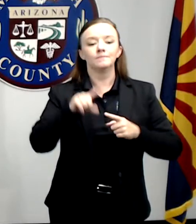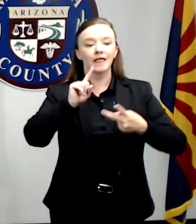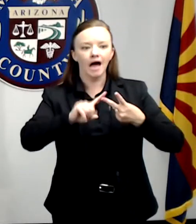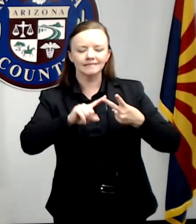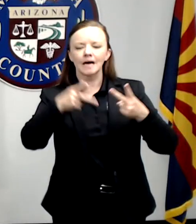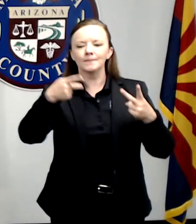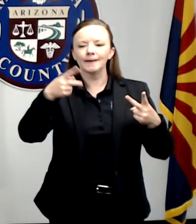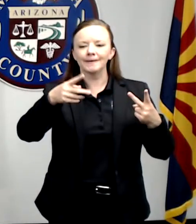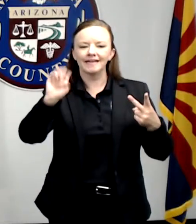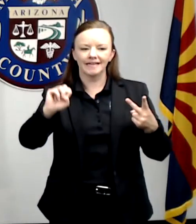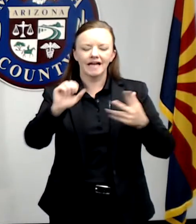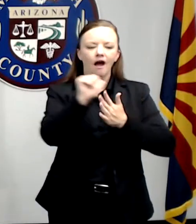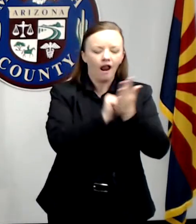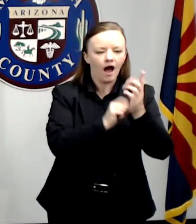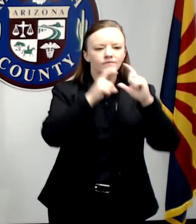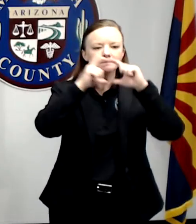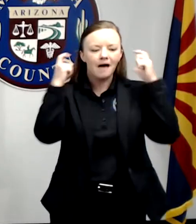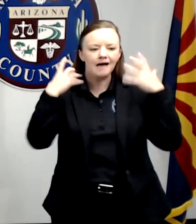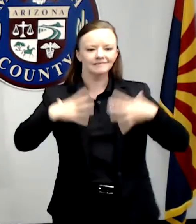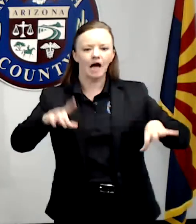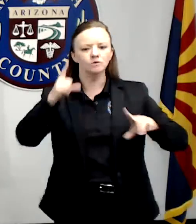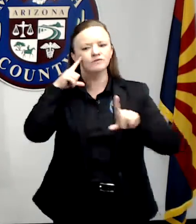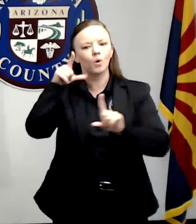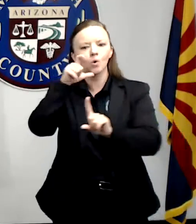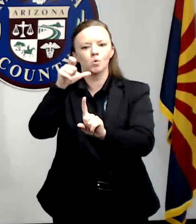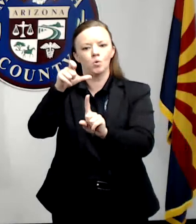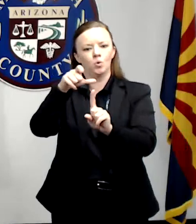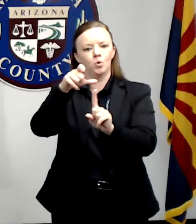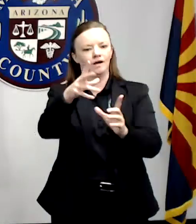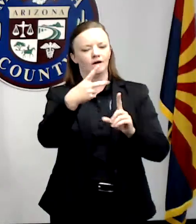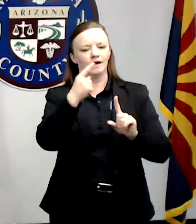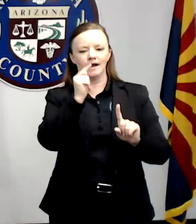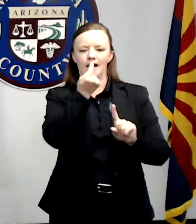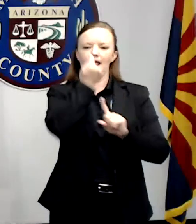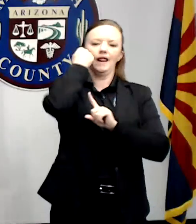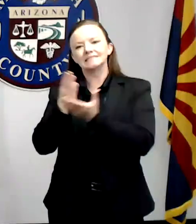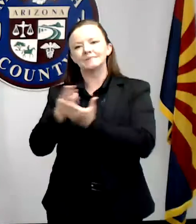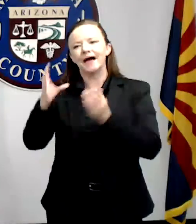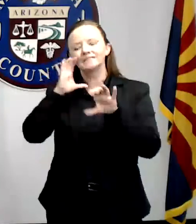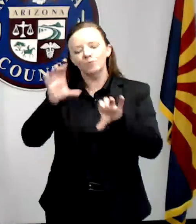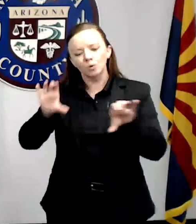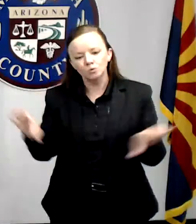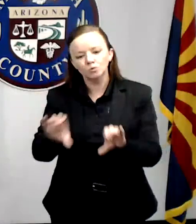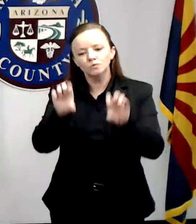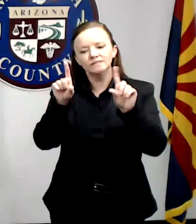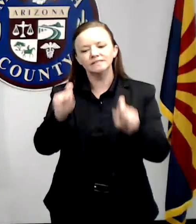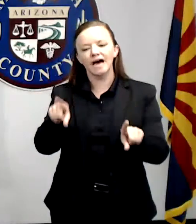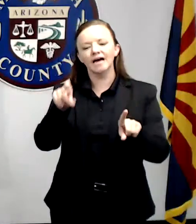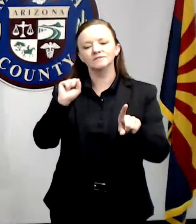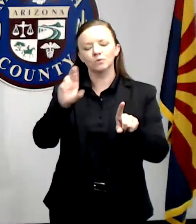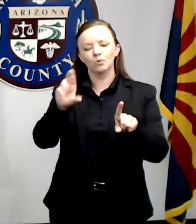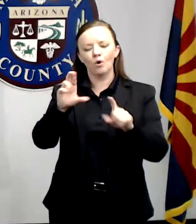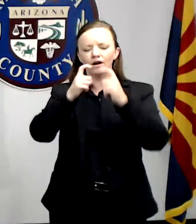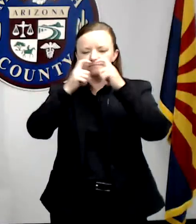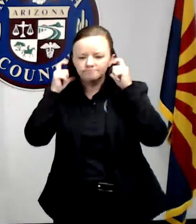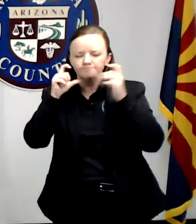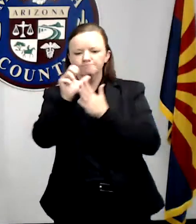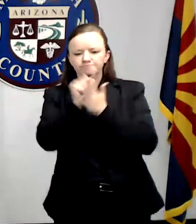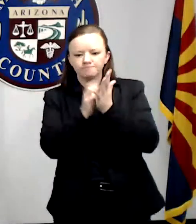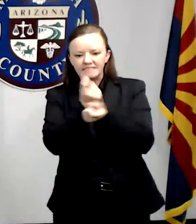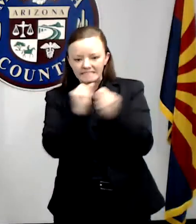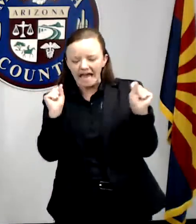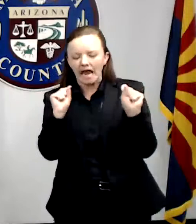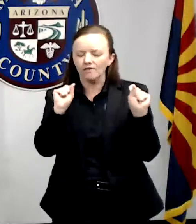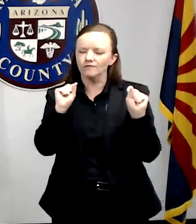equipment to collect those specimens safely. So long-term care, sometimes it's difficult to secure